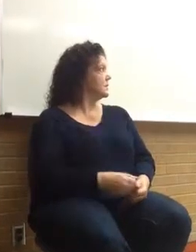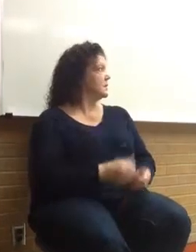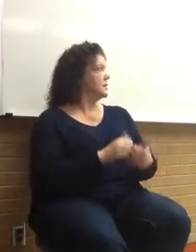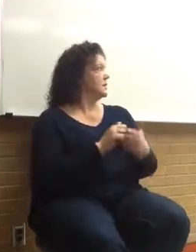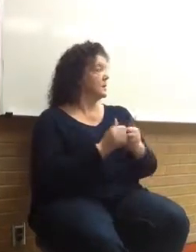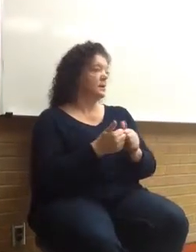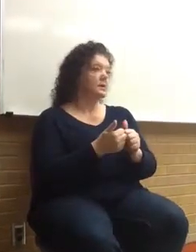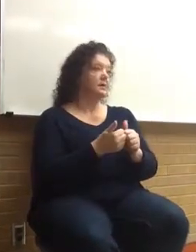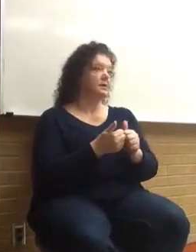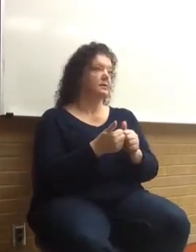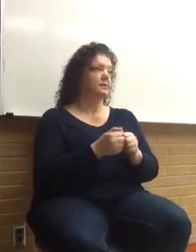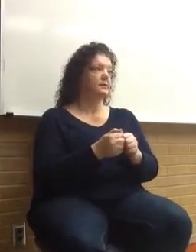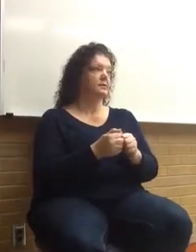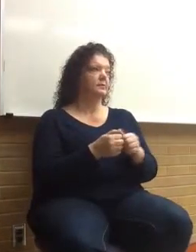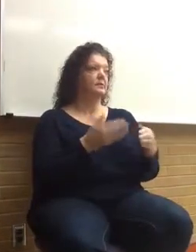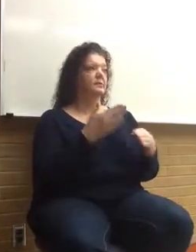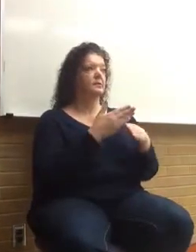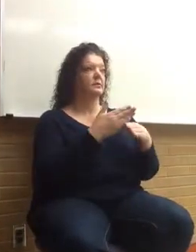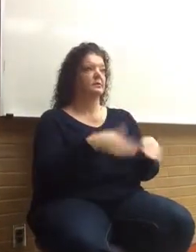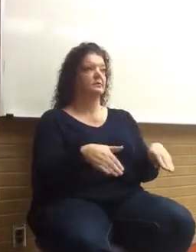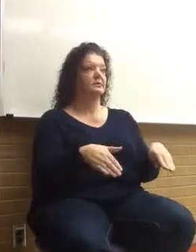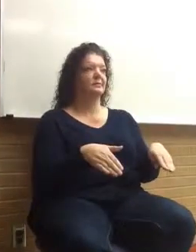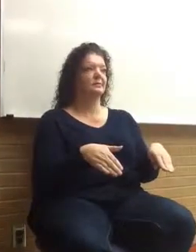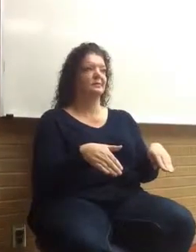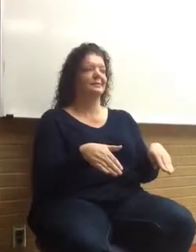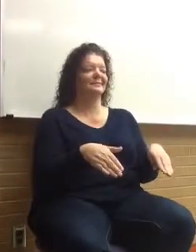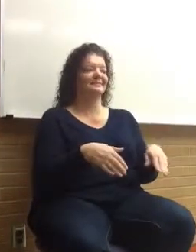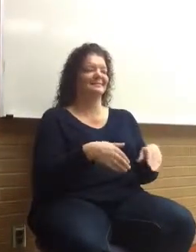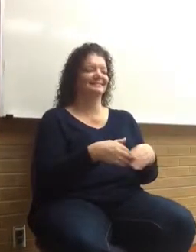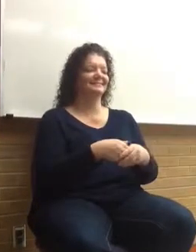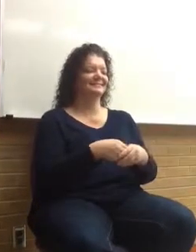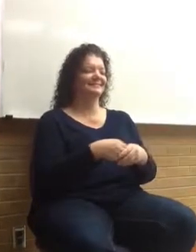How to divide